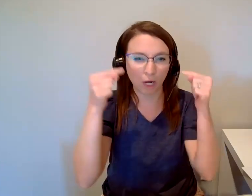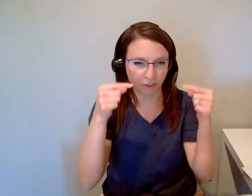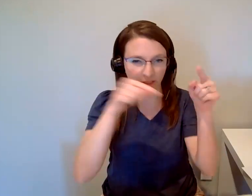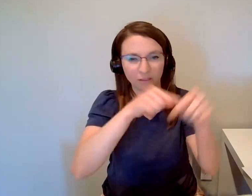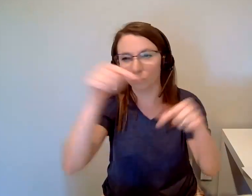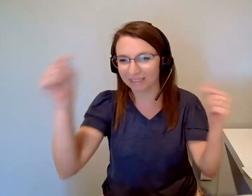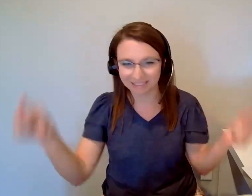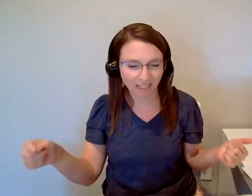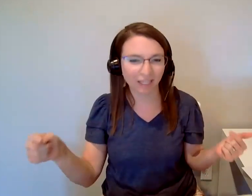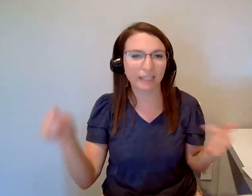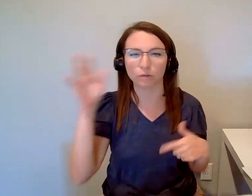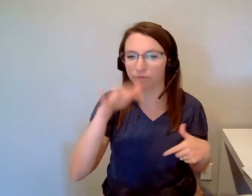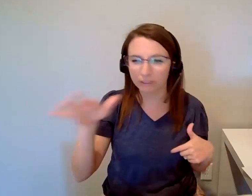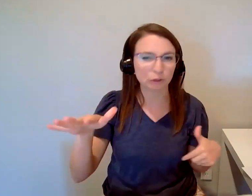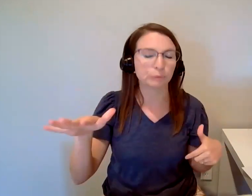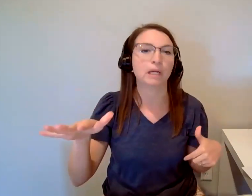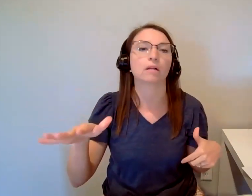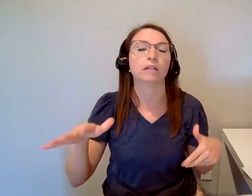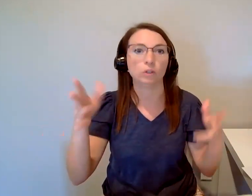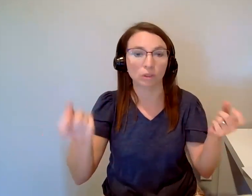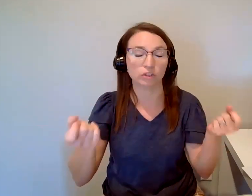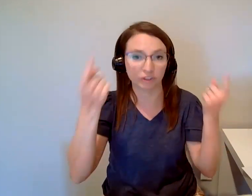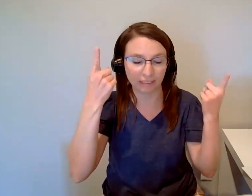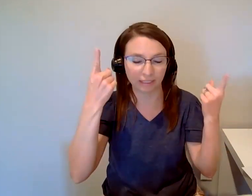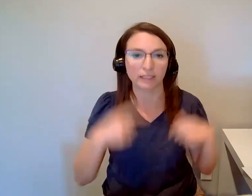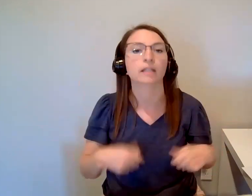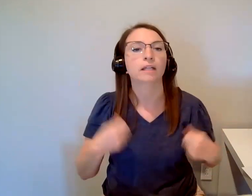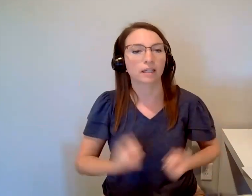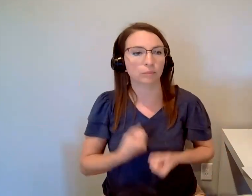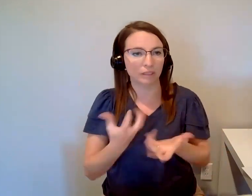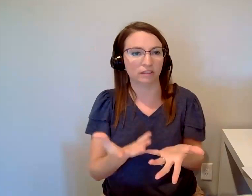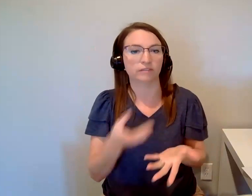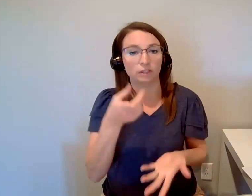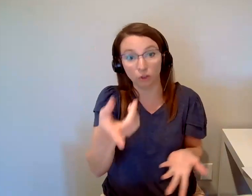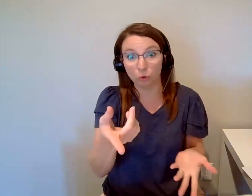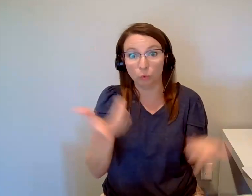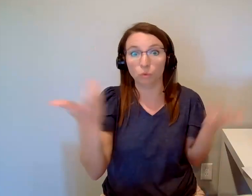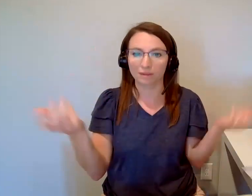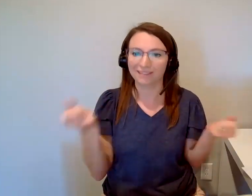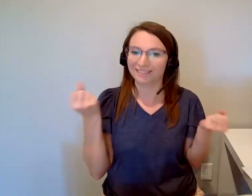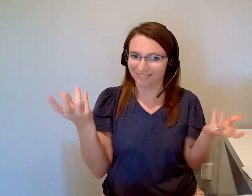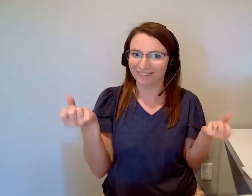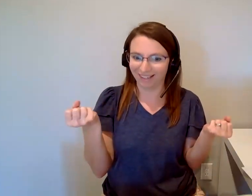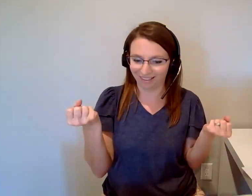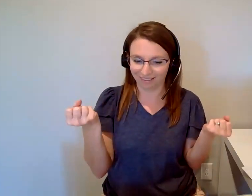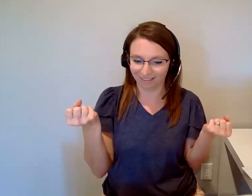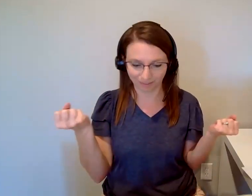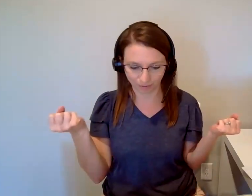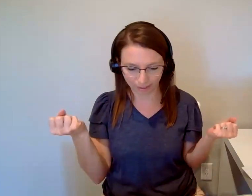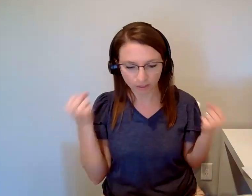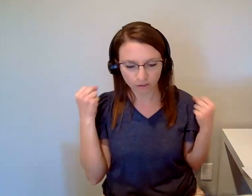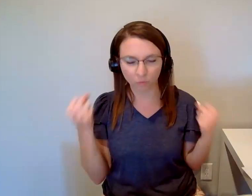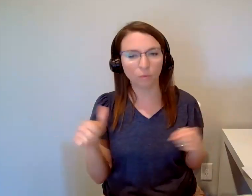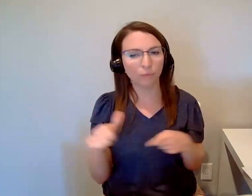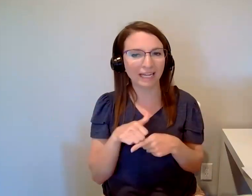watching someone sign or finger spell and you understanding it. Expressive is you signing. Okay, so we'll